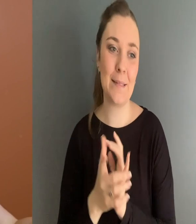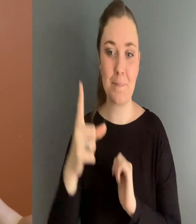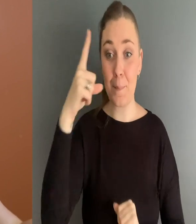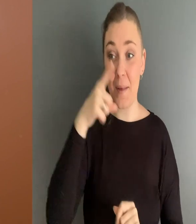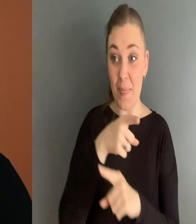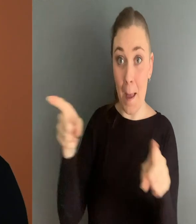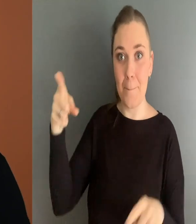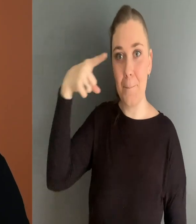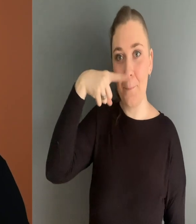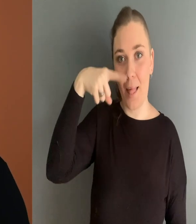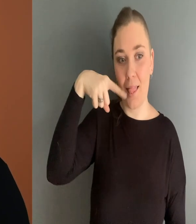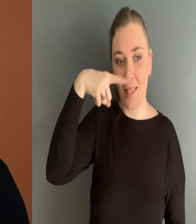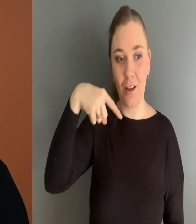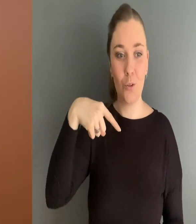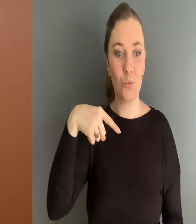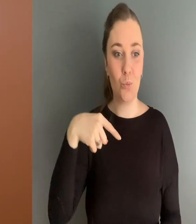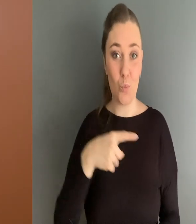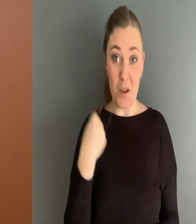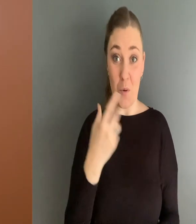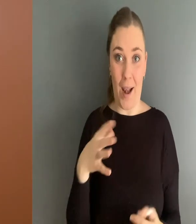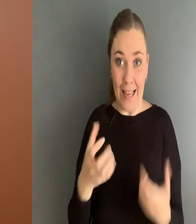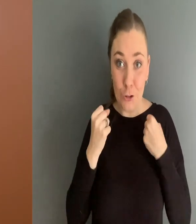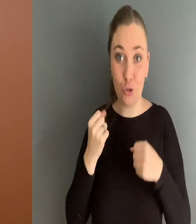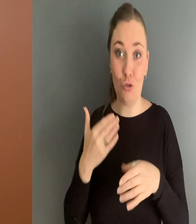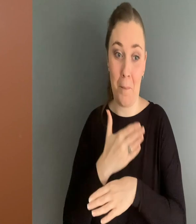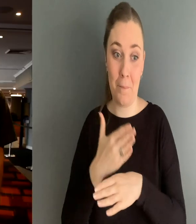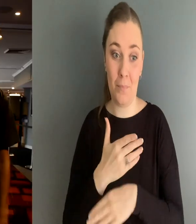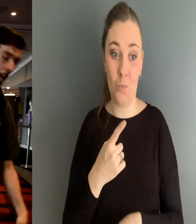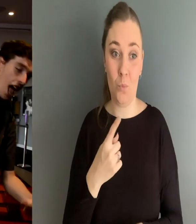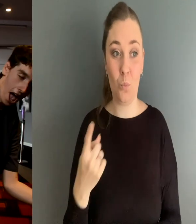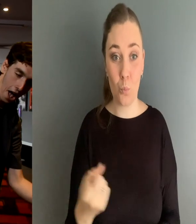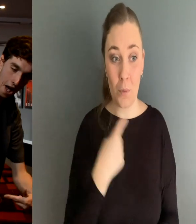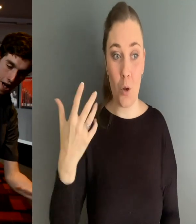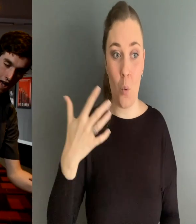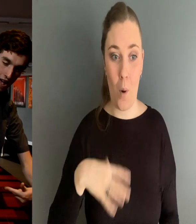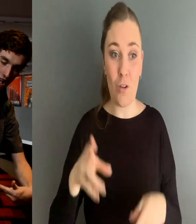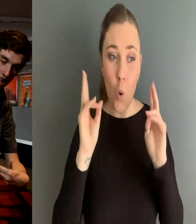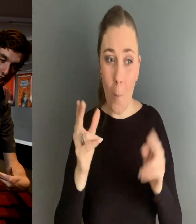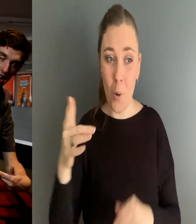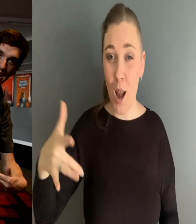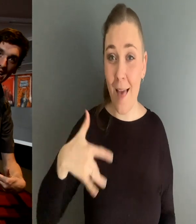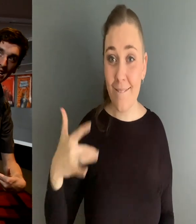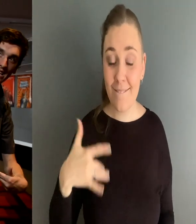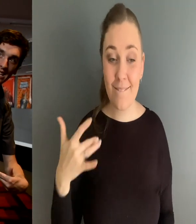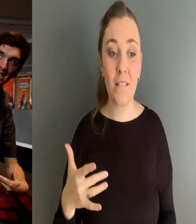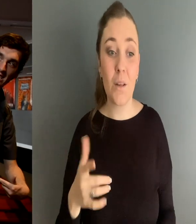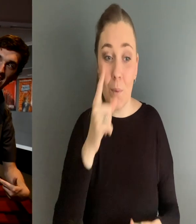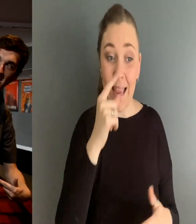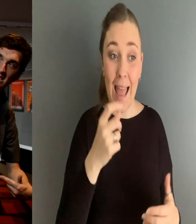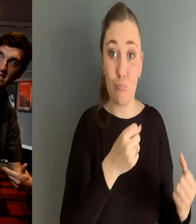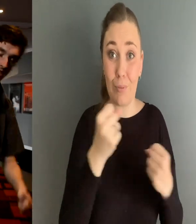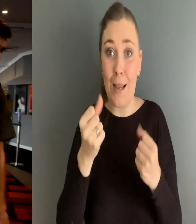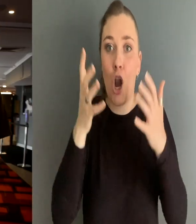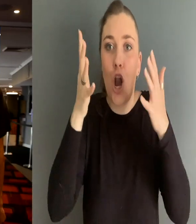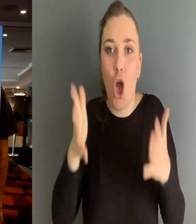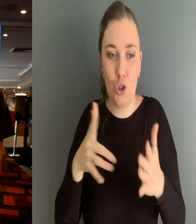people that we want to get a job we want to we want to have a normal life and then we can bring a lot to